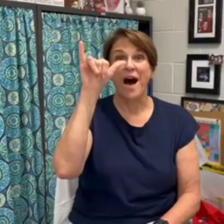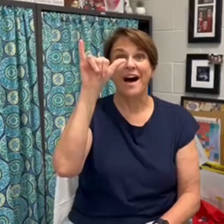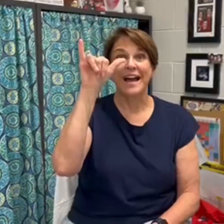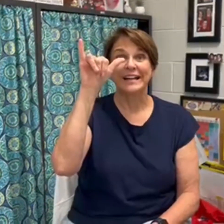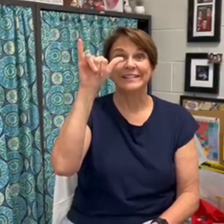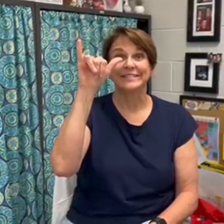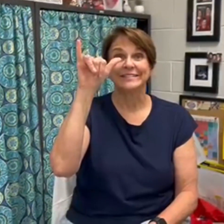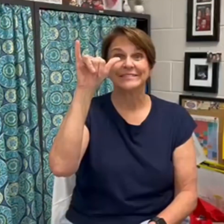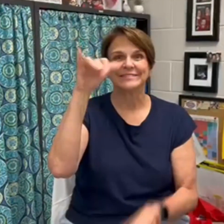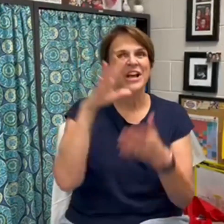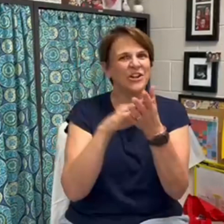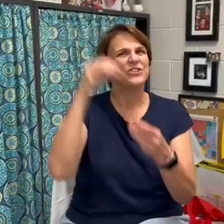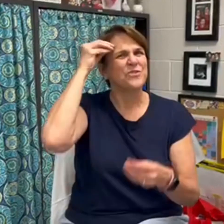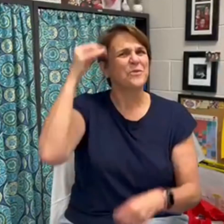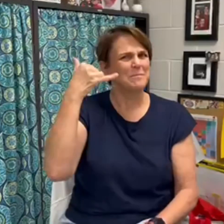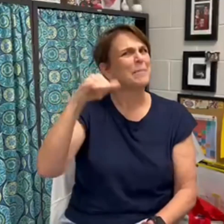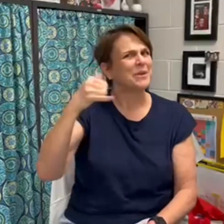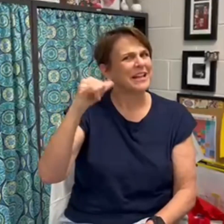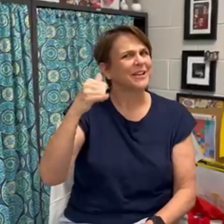Y, you remember yellow.